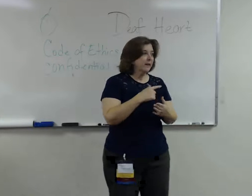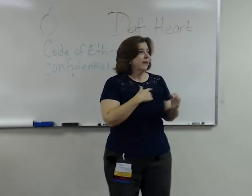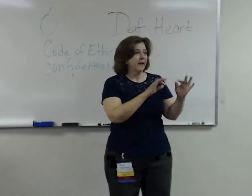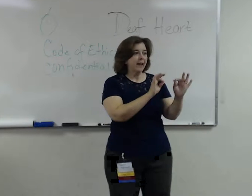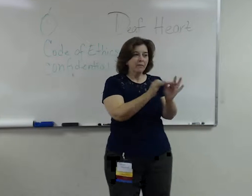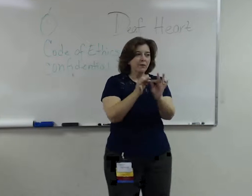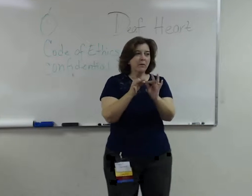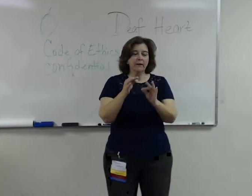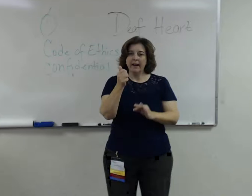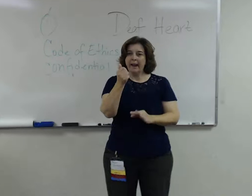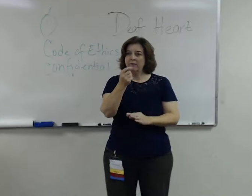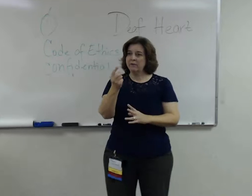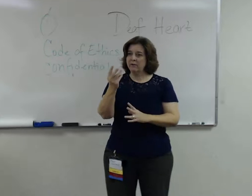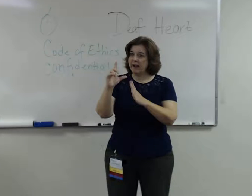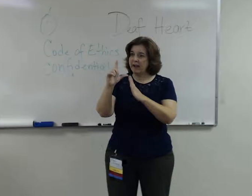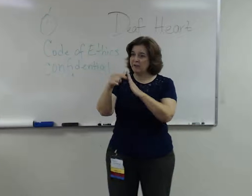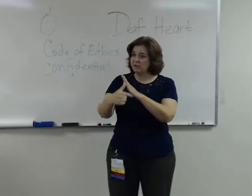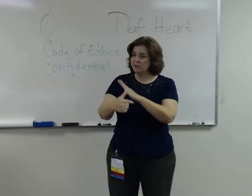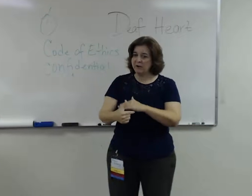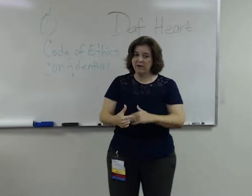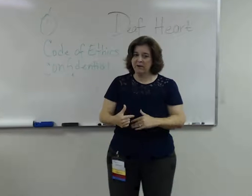and I'm interpreting, after a while you start going,